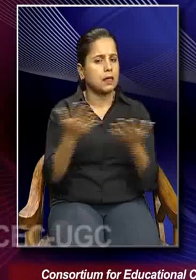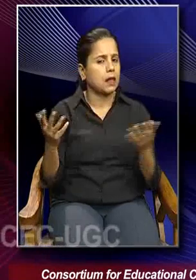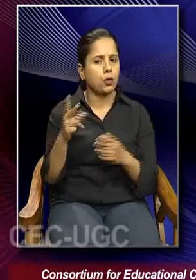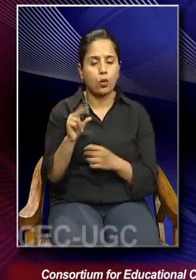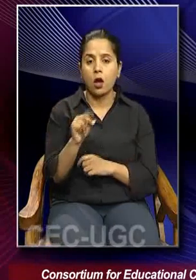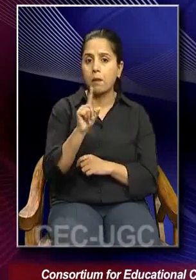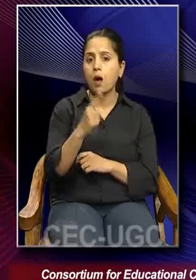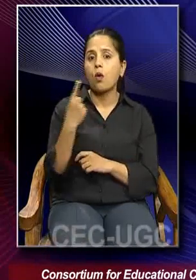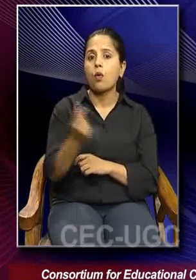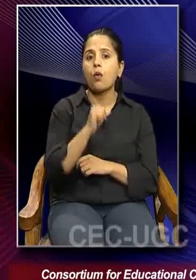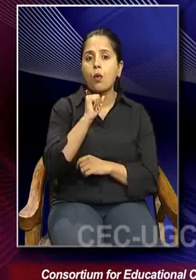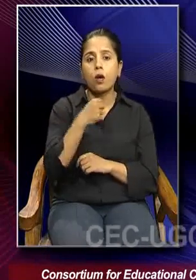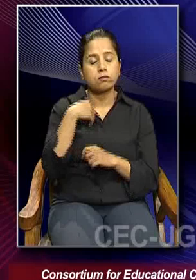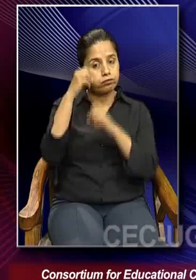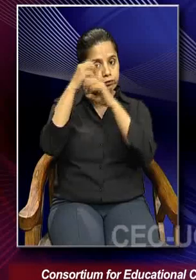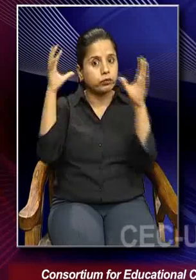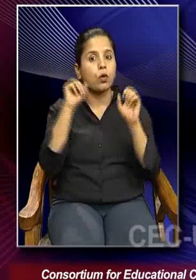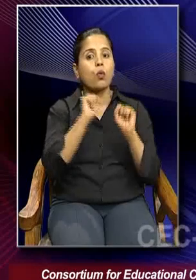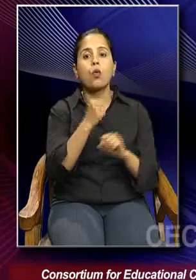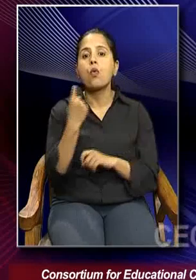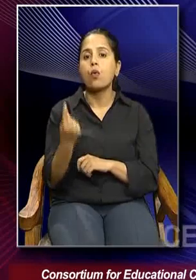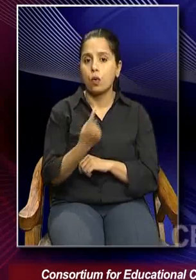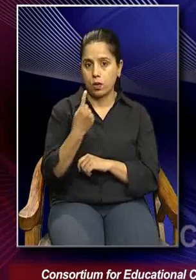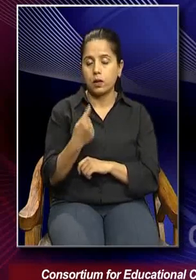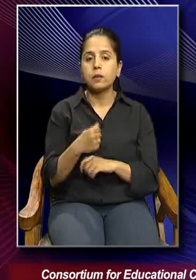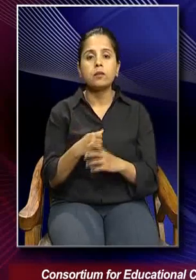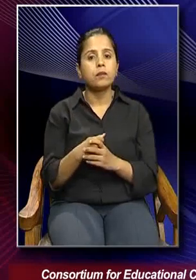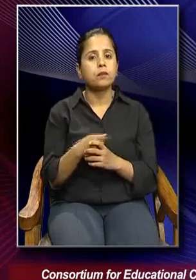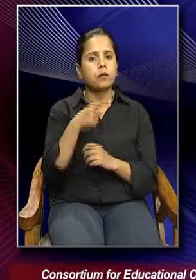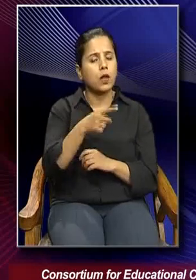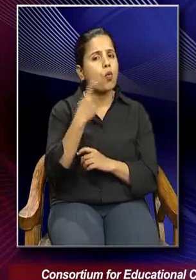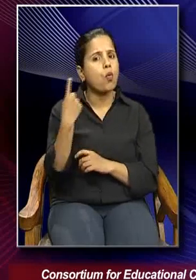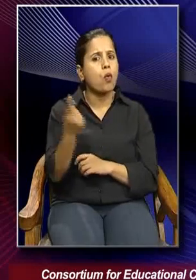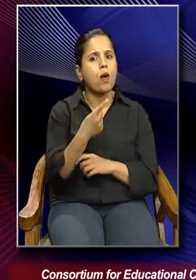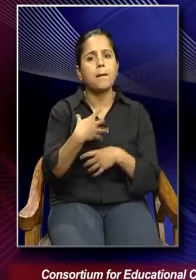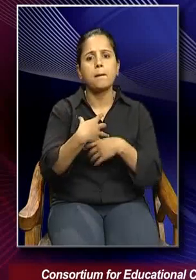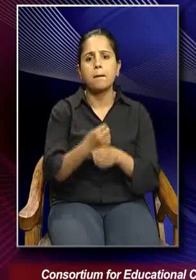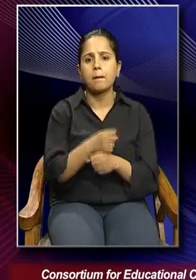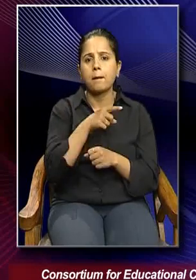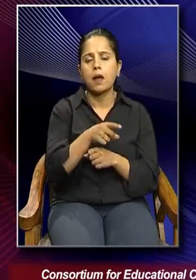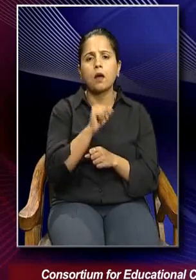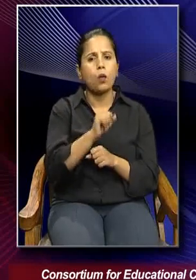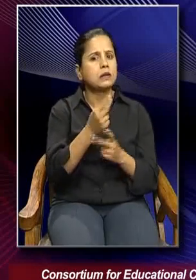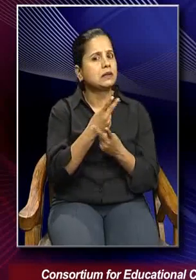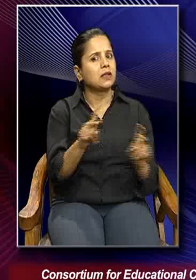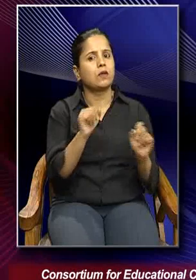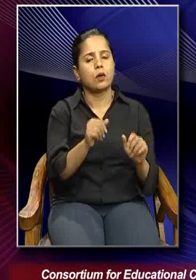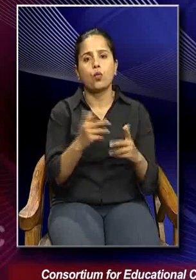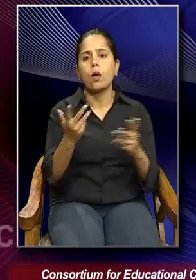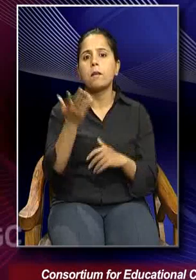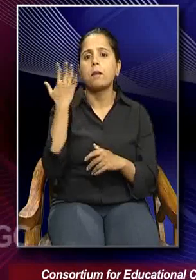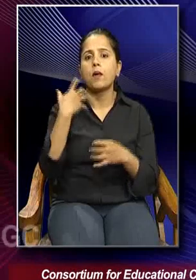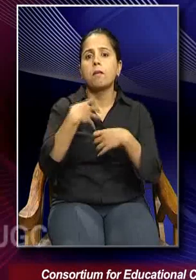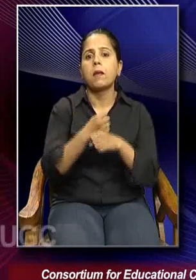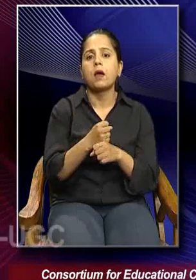but only their manifestation. It is only making explicit of what was